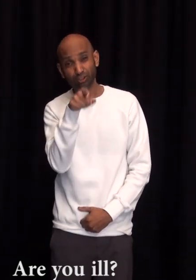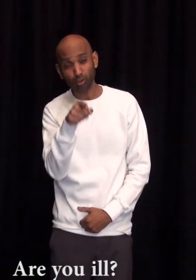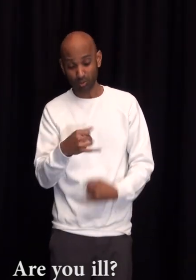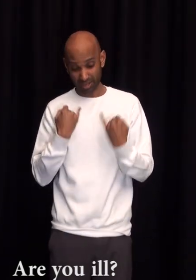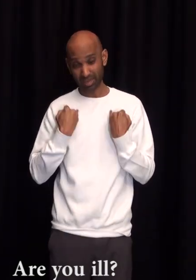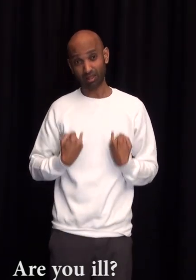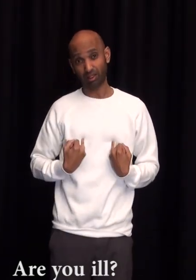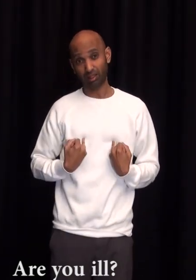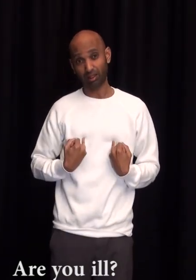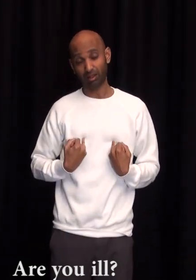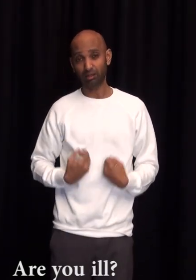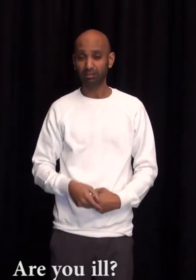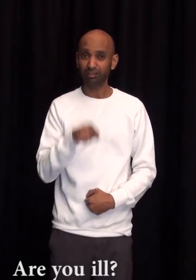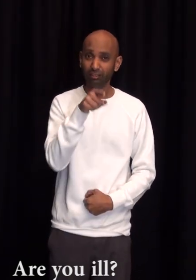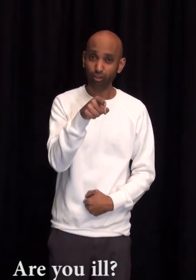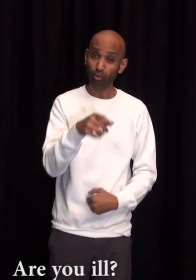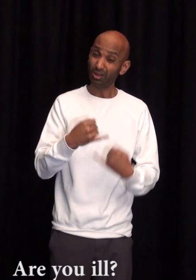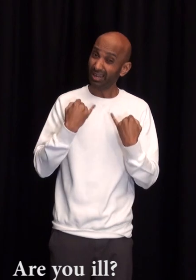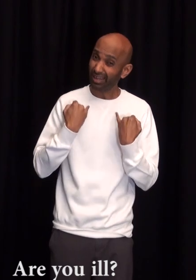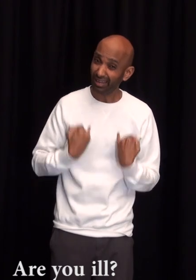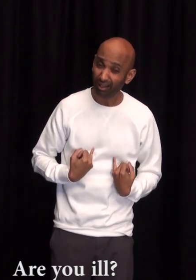You ill? You ill?